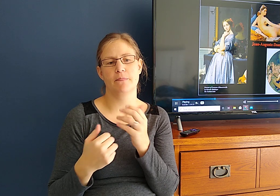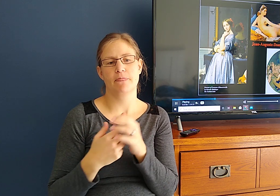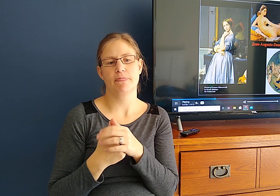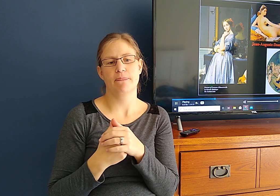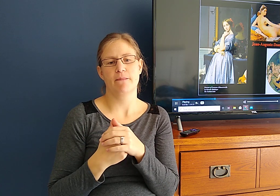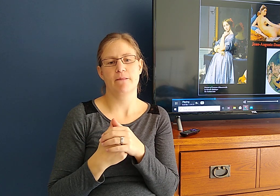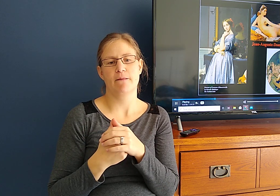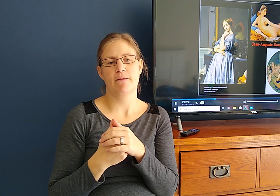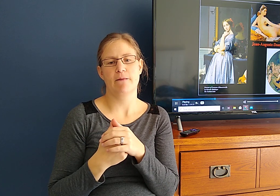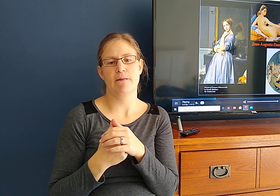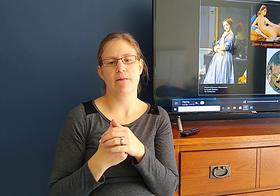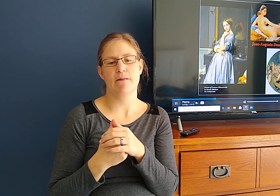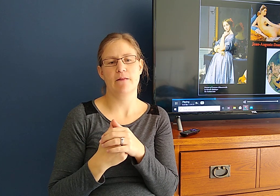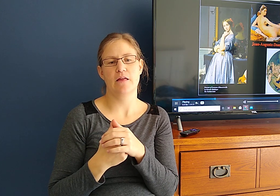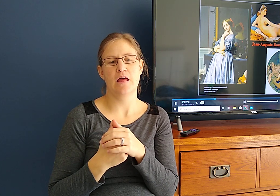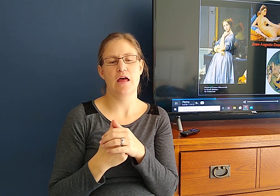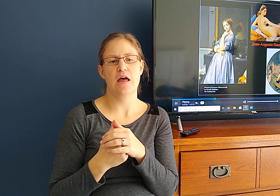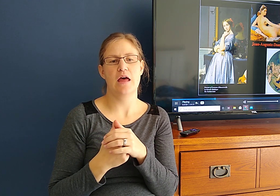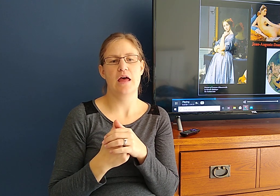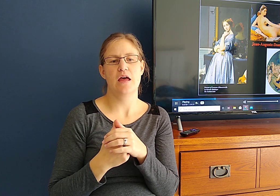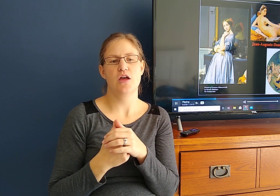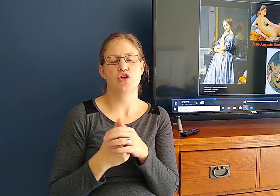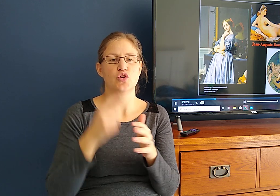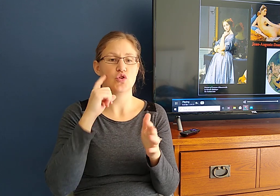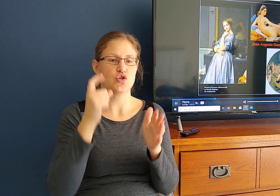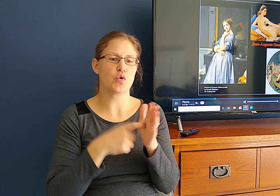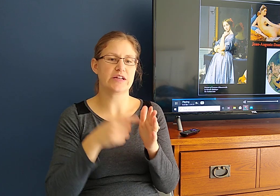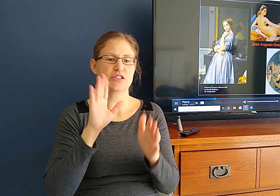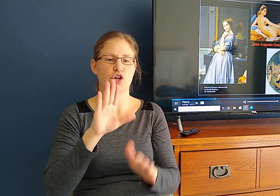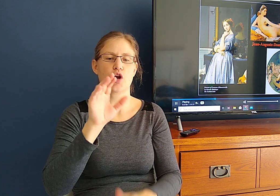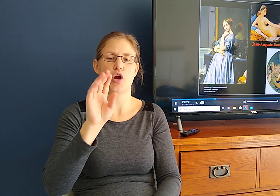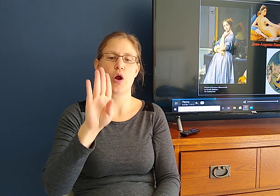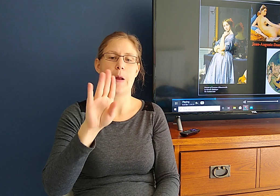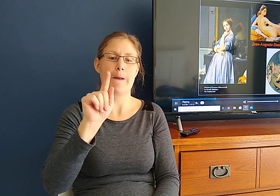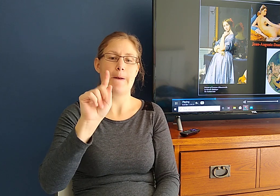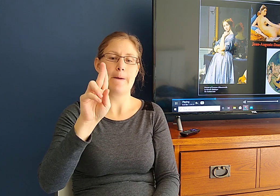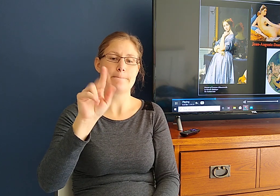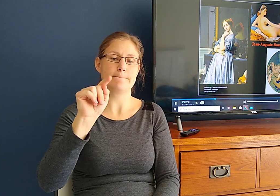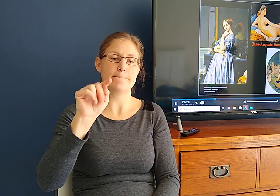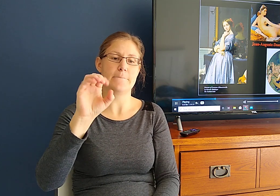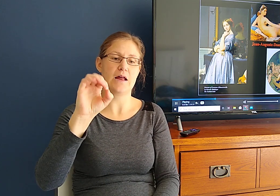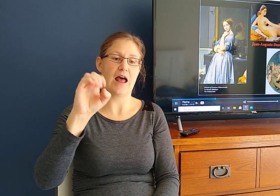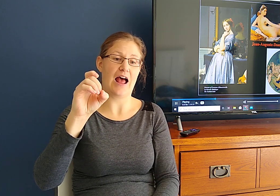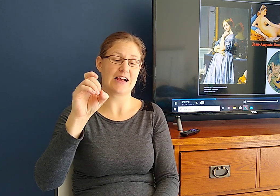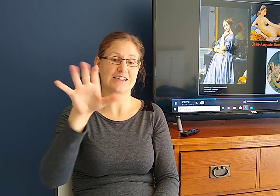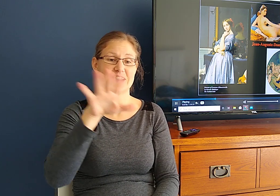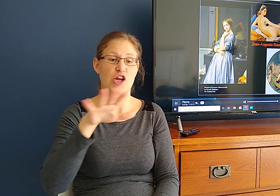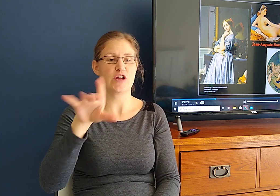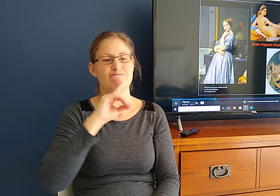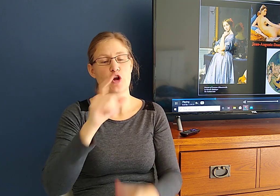Notice that her buttocks area is incredibly large compared